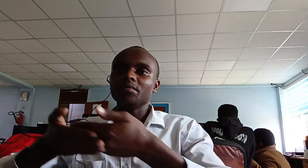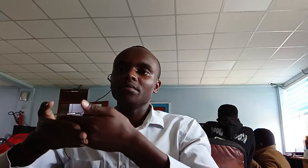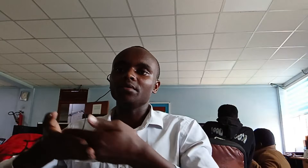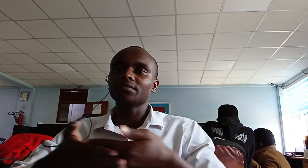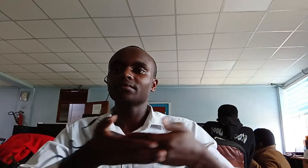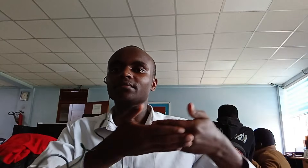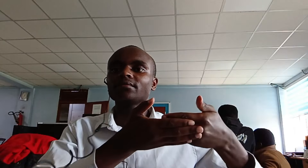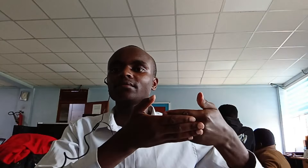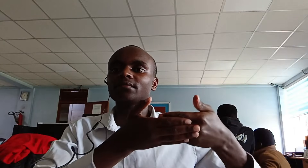Baby.